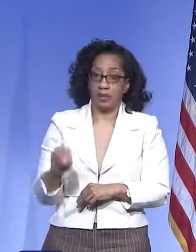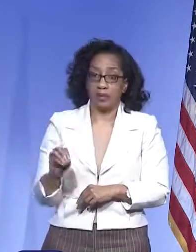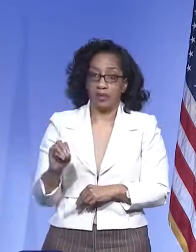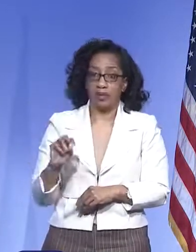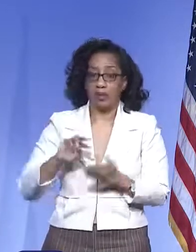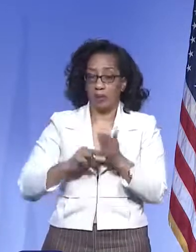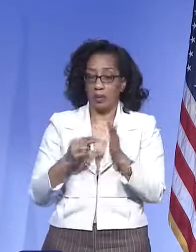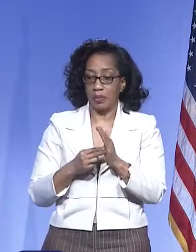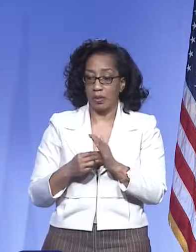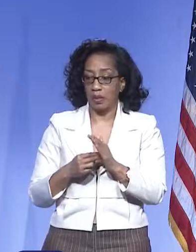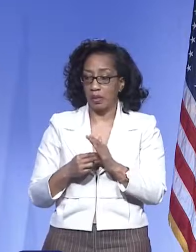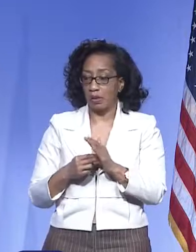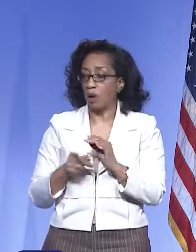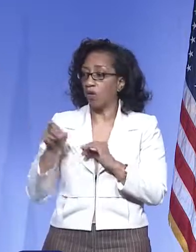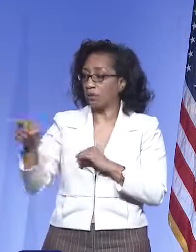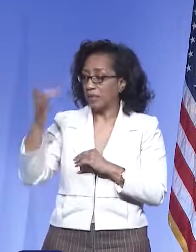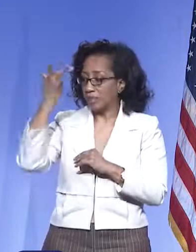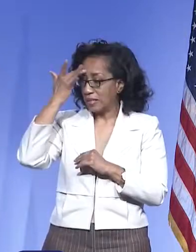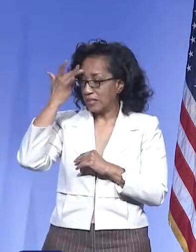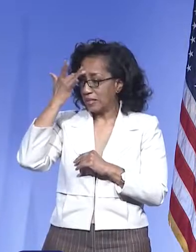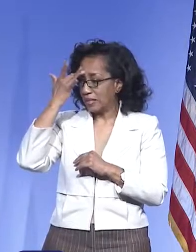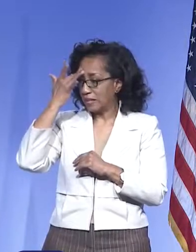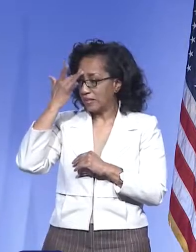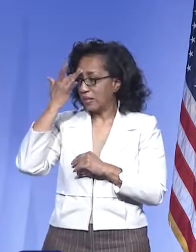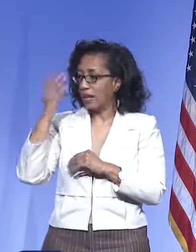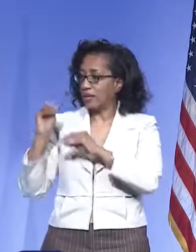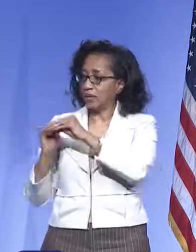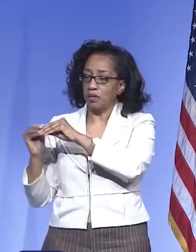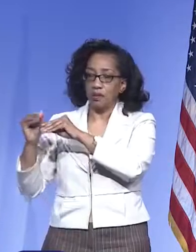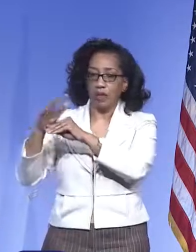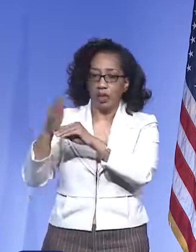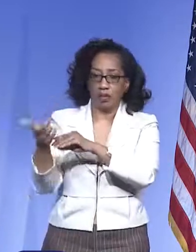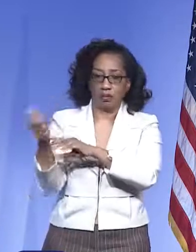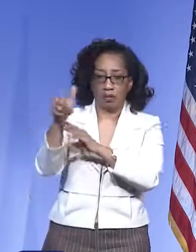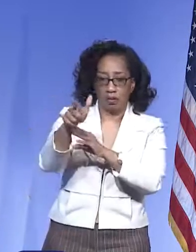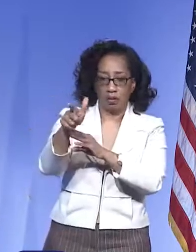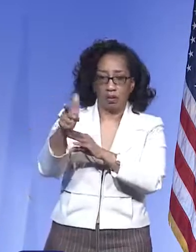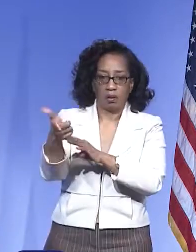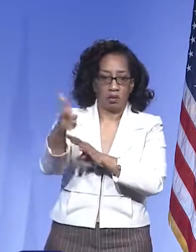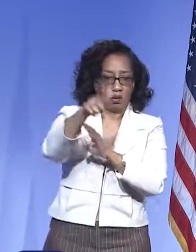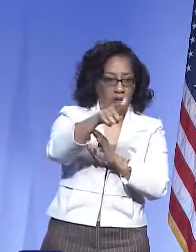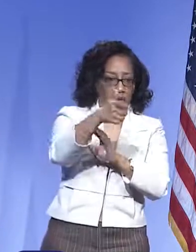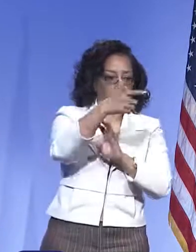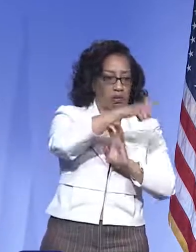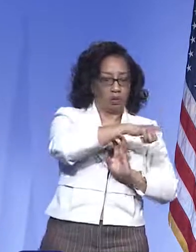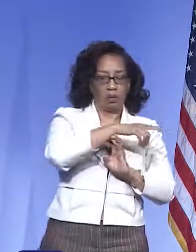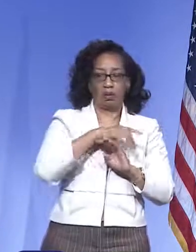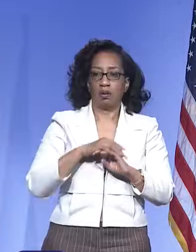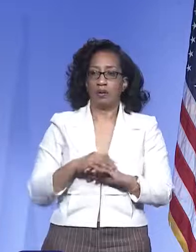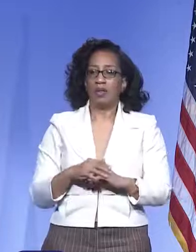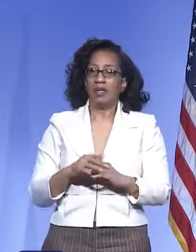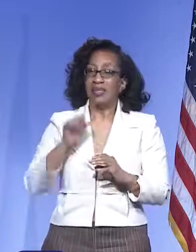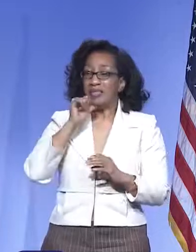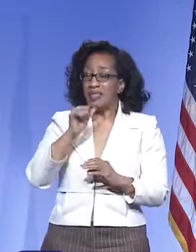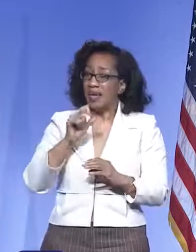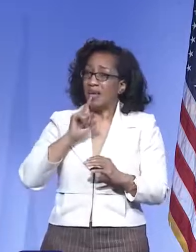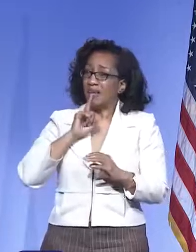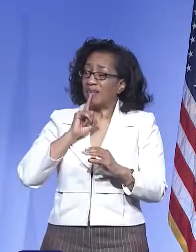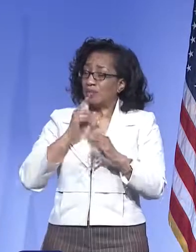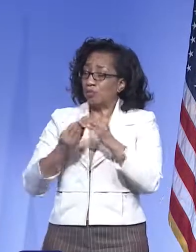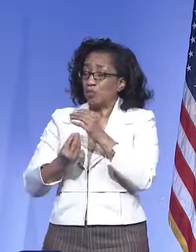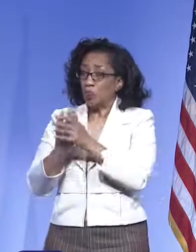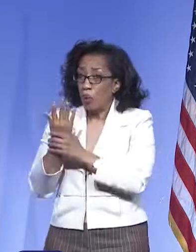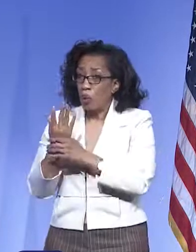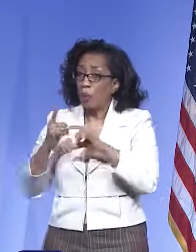maintaining. We're not growing the epidemic. We're not shrinking it any longer. And the reason is most likely due to this